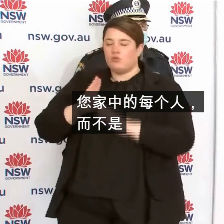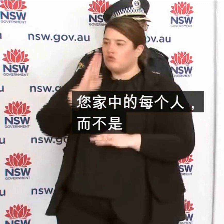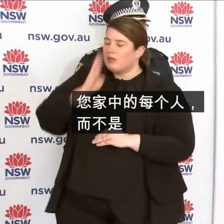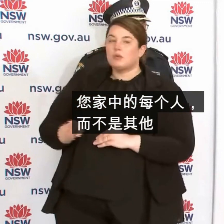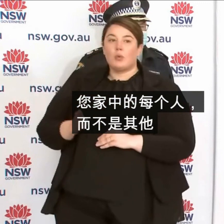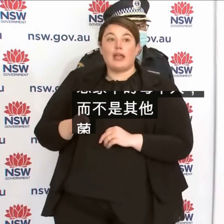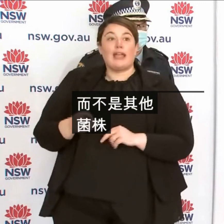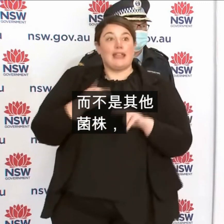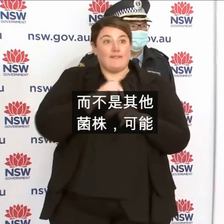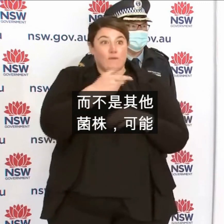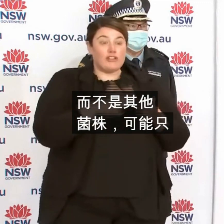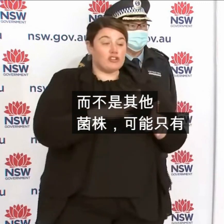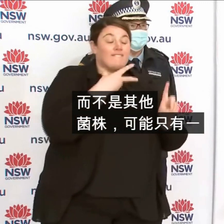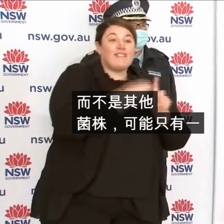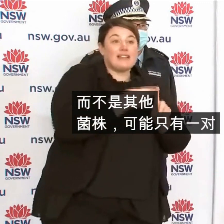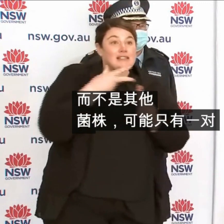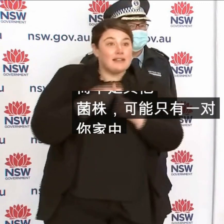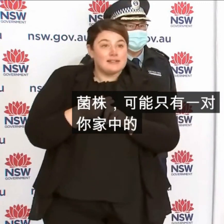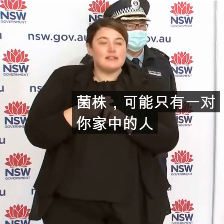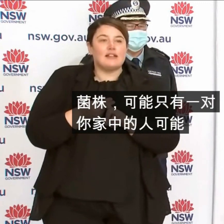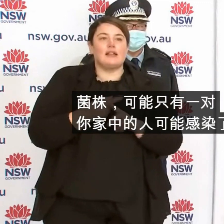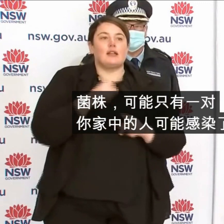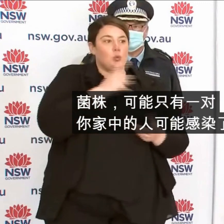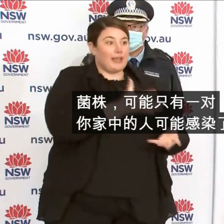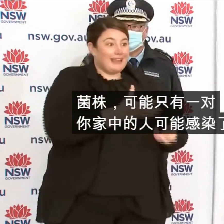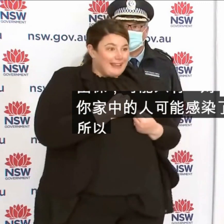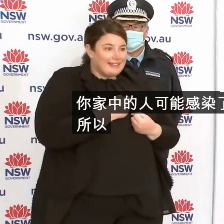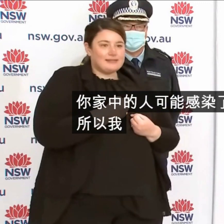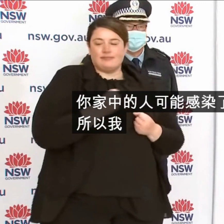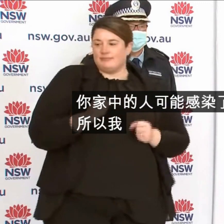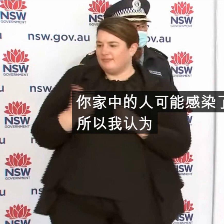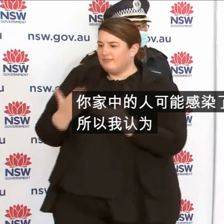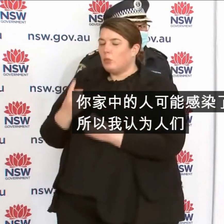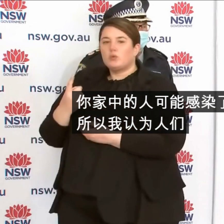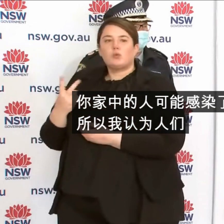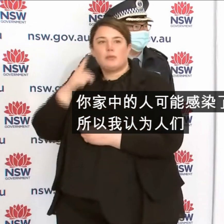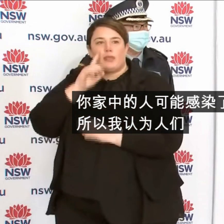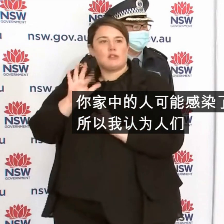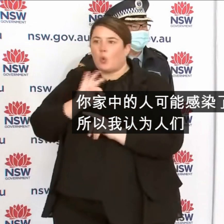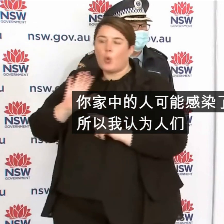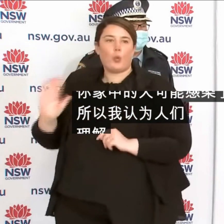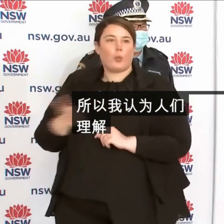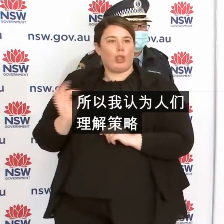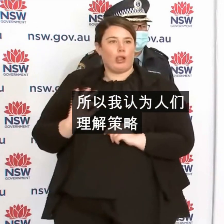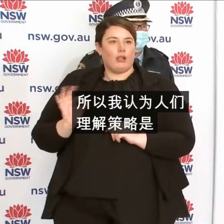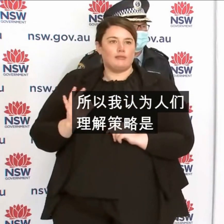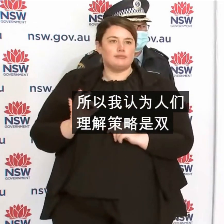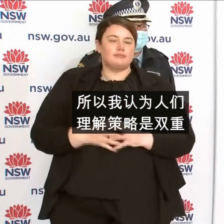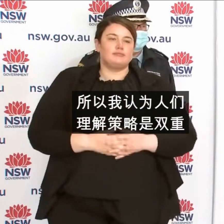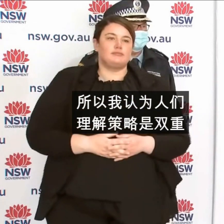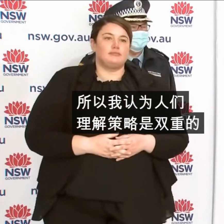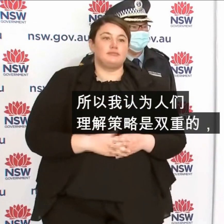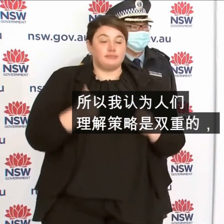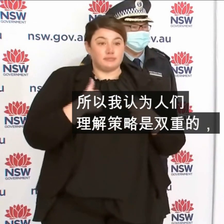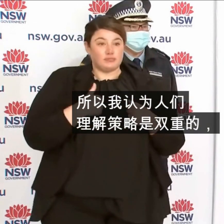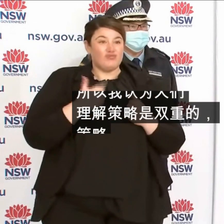instantaneously, as opposed to other strains where maybe a couple of people in your household may have got the virus. So I think people understand that the strategy